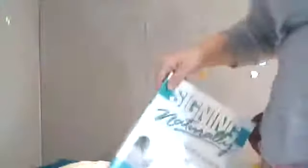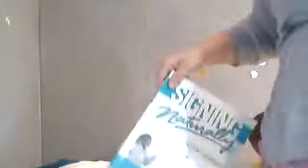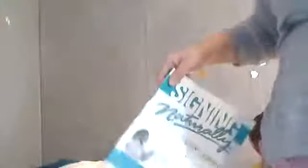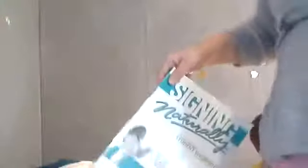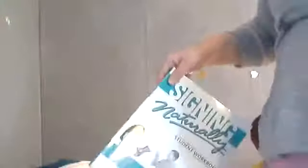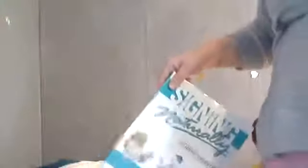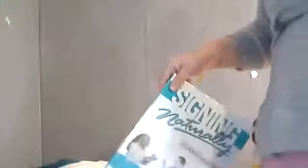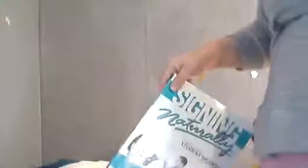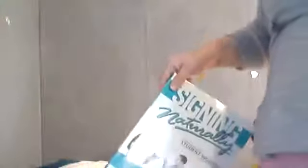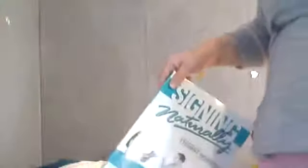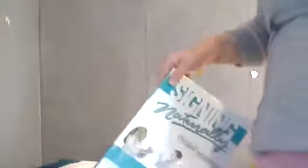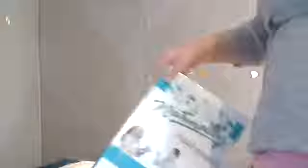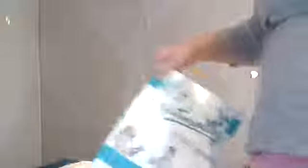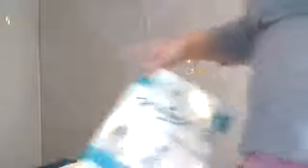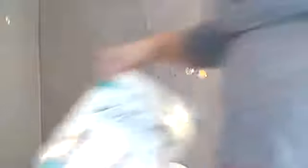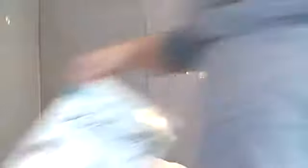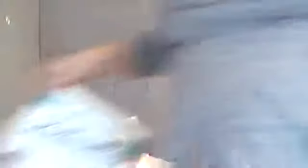Watch out, Papa.